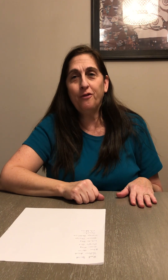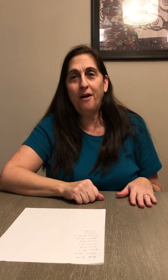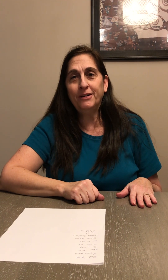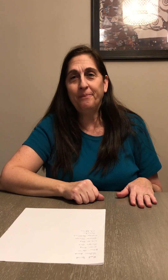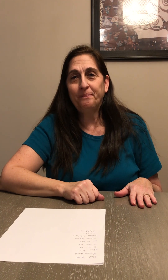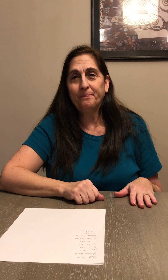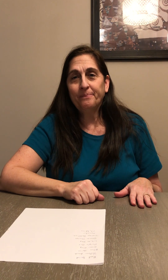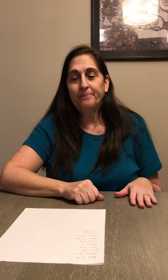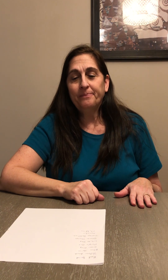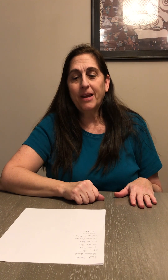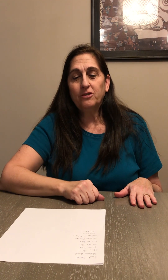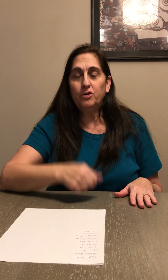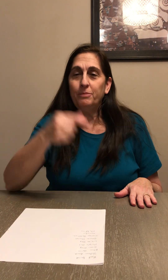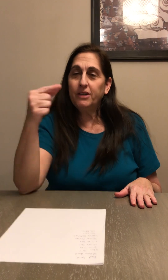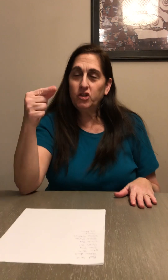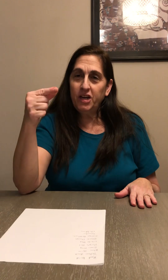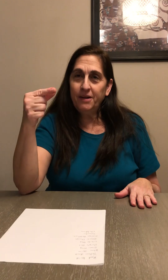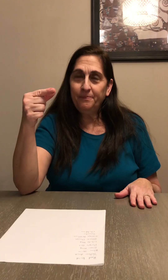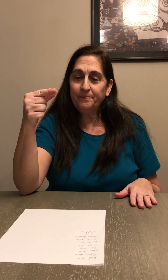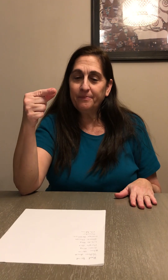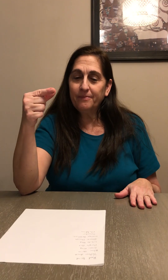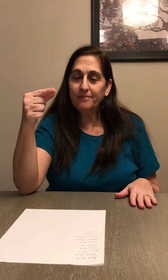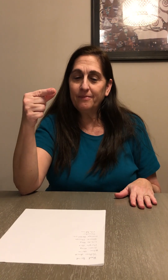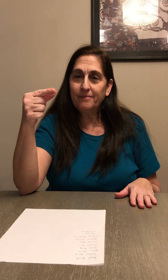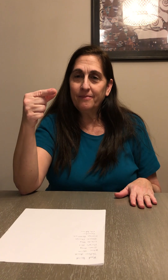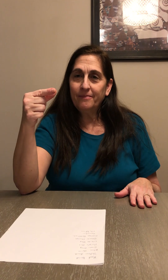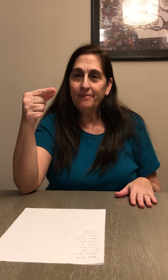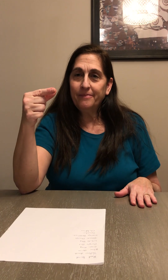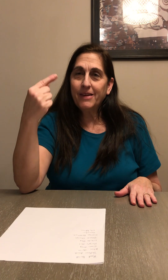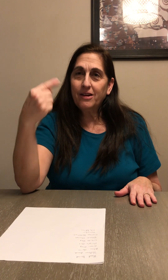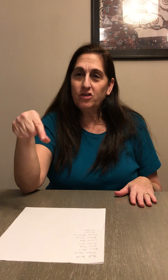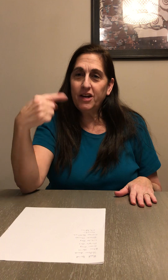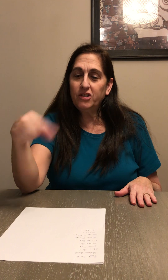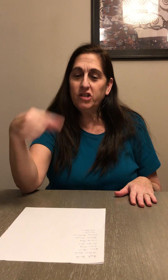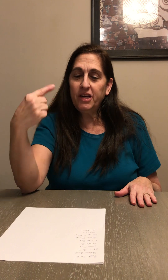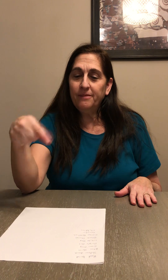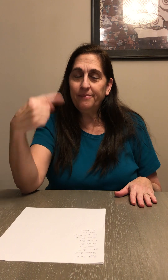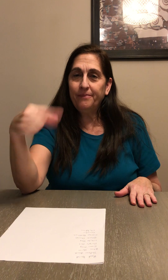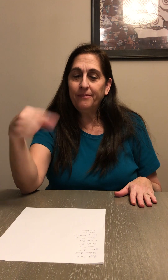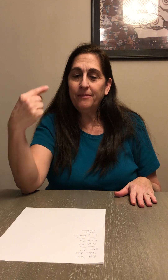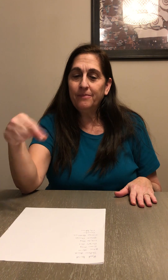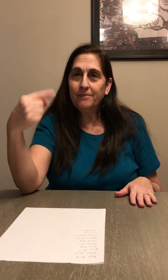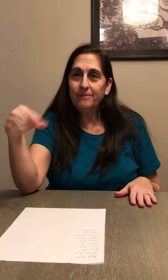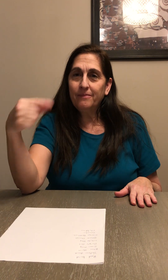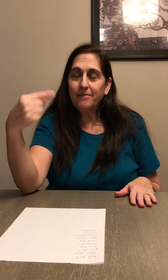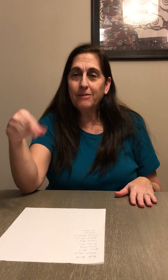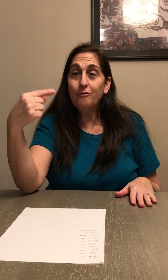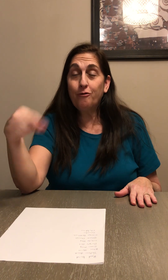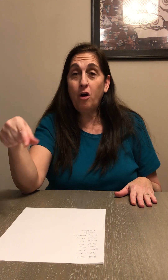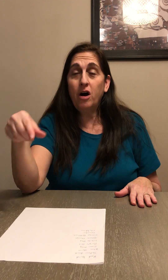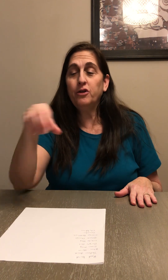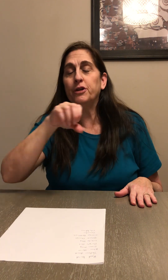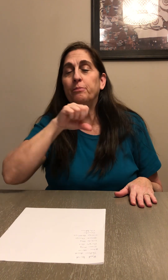frog? So you make a G, shake a G. Frog, you're going to put